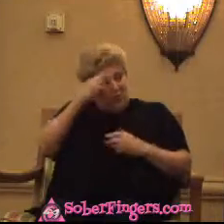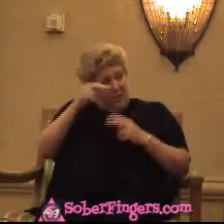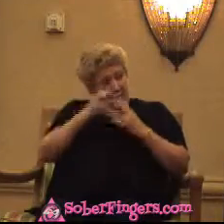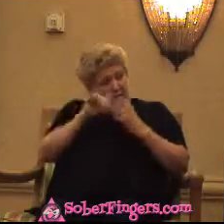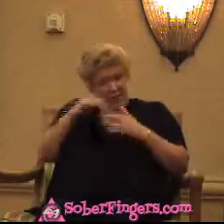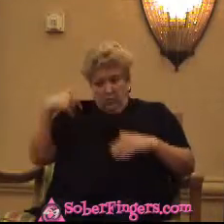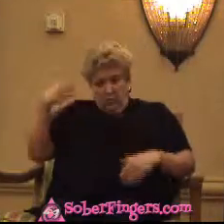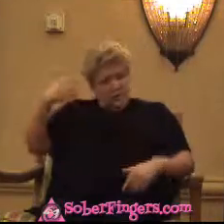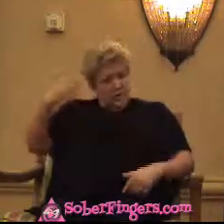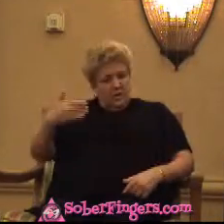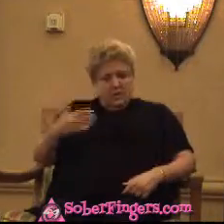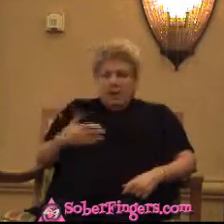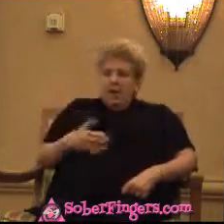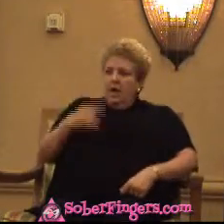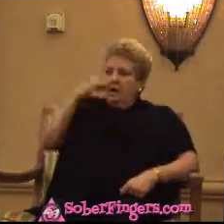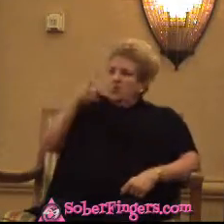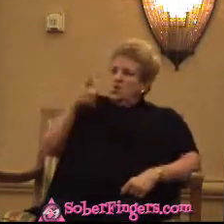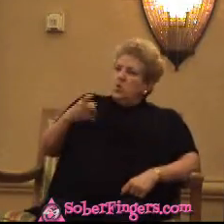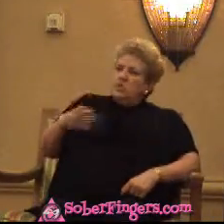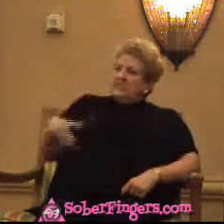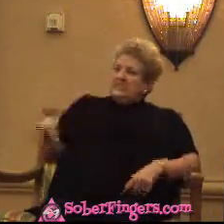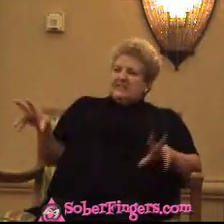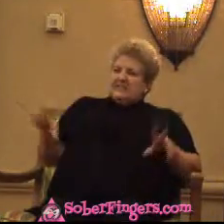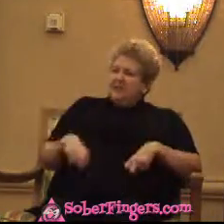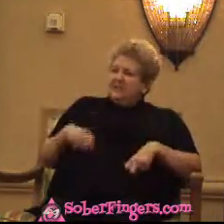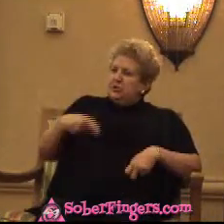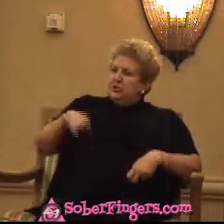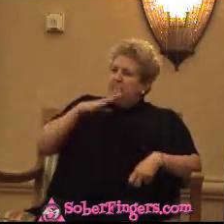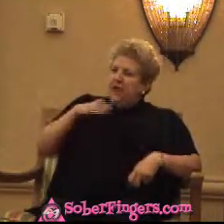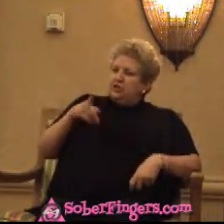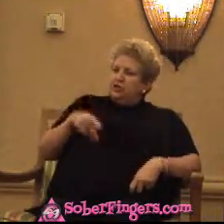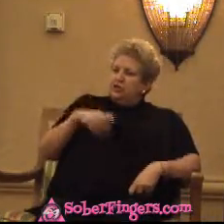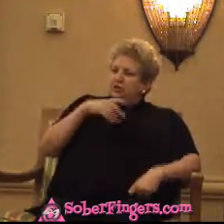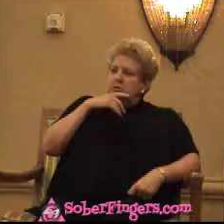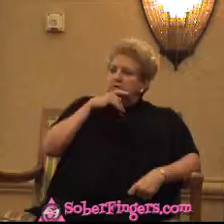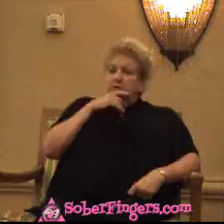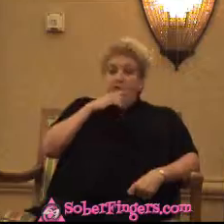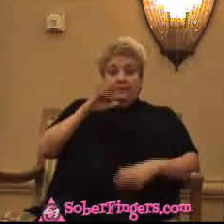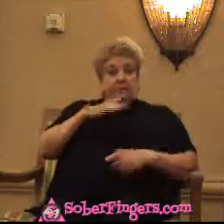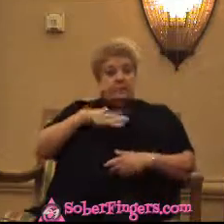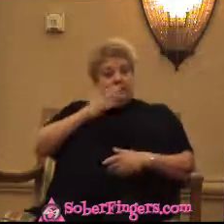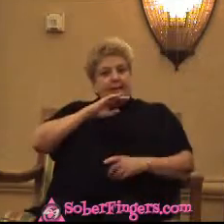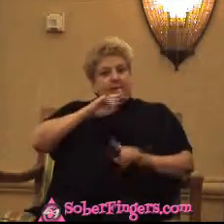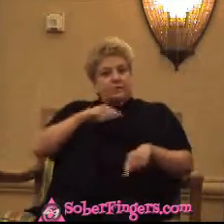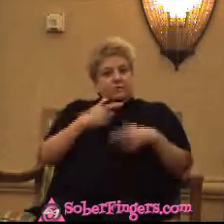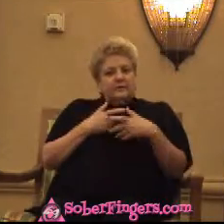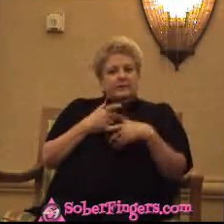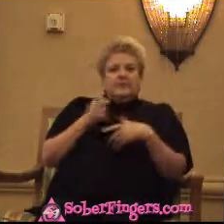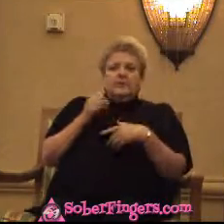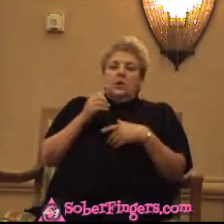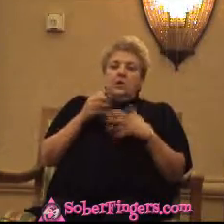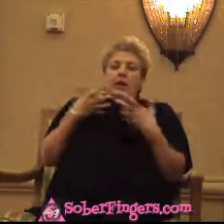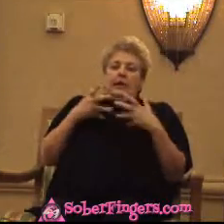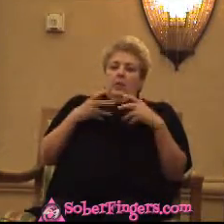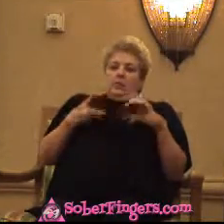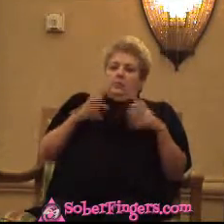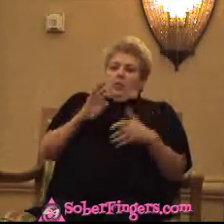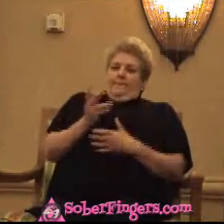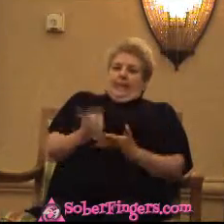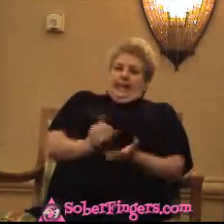only thought was, you selfish bitch. That was my attitude. But anyway, so I didn't want to screw that up again.